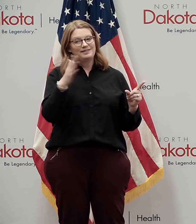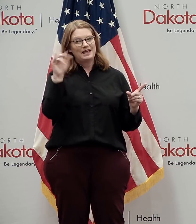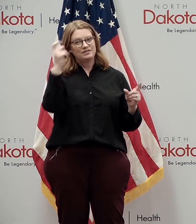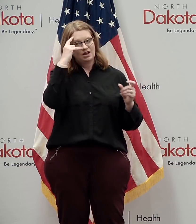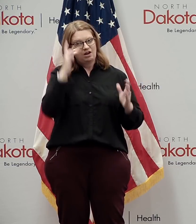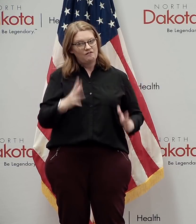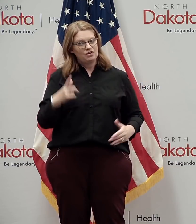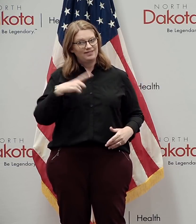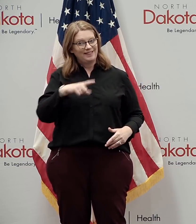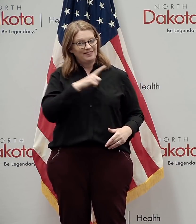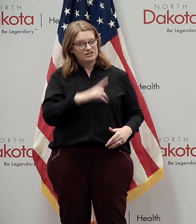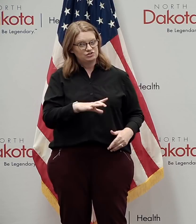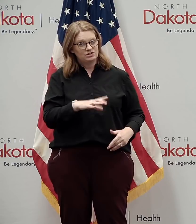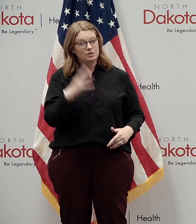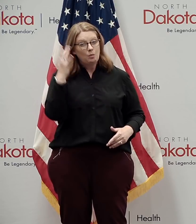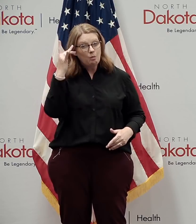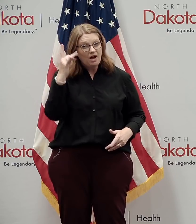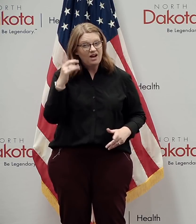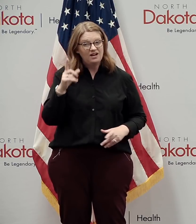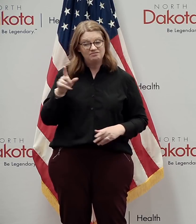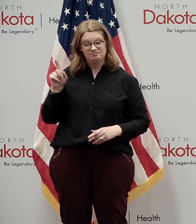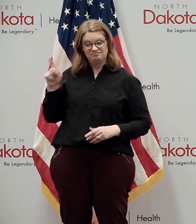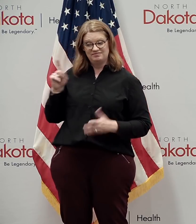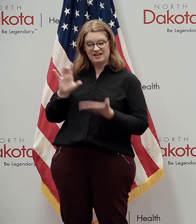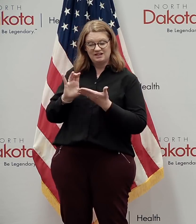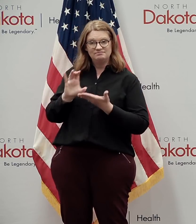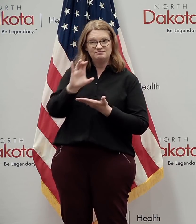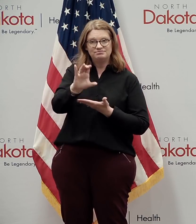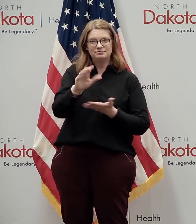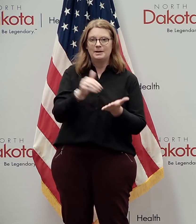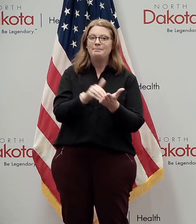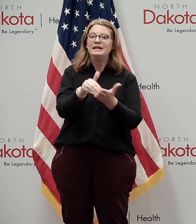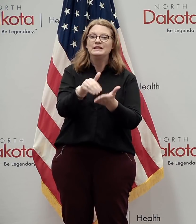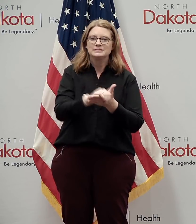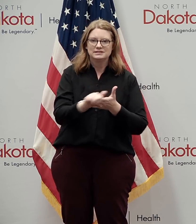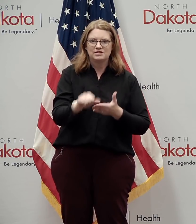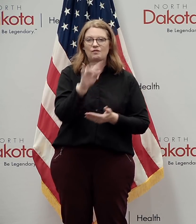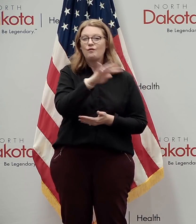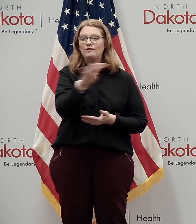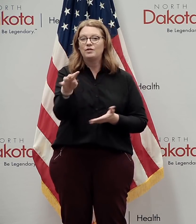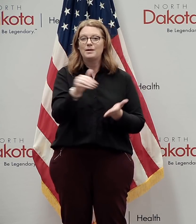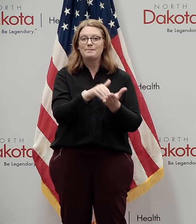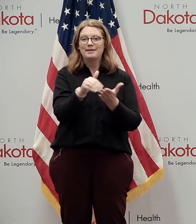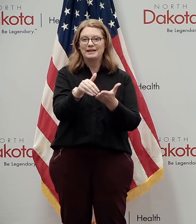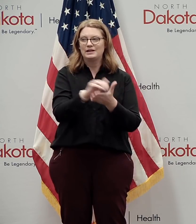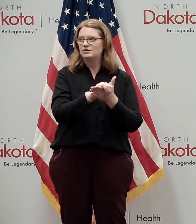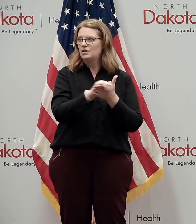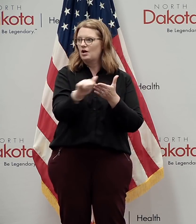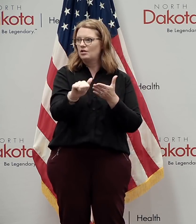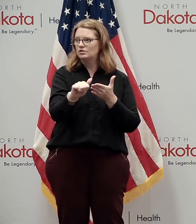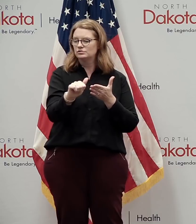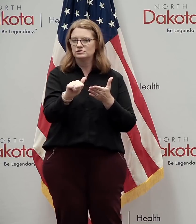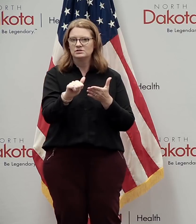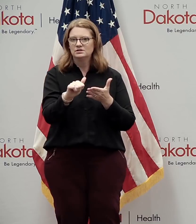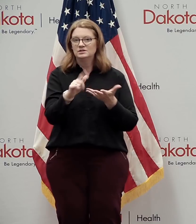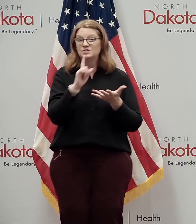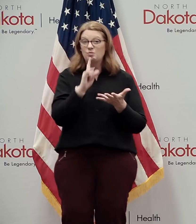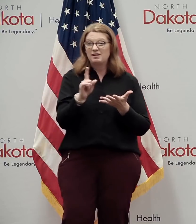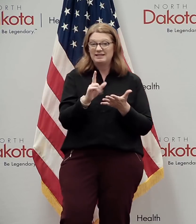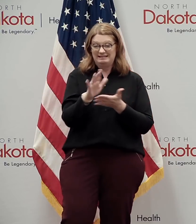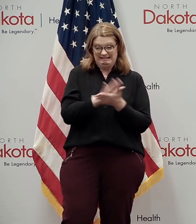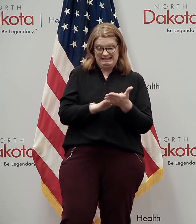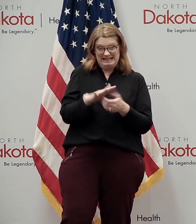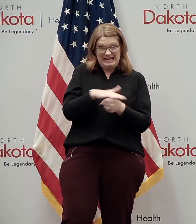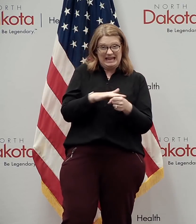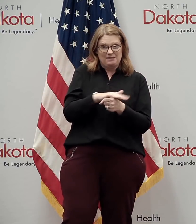and the legislature, because they appropriated millions of dollars, $44 million, to clean the campuses